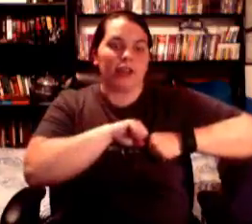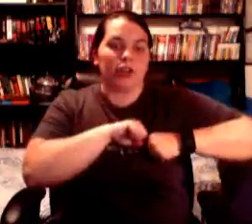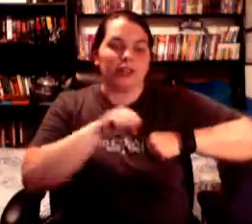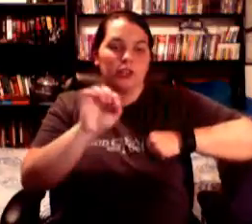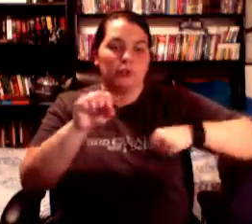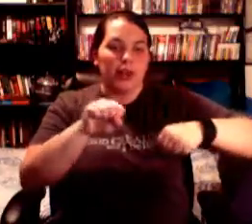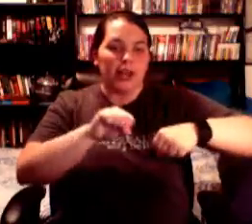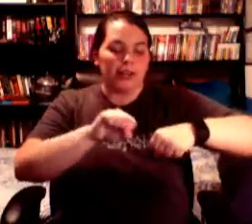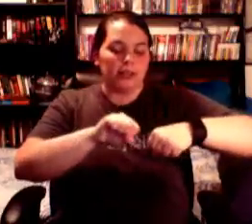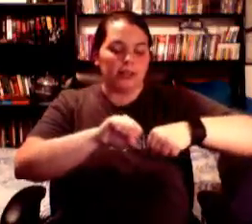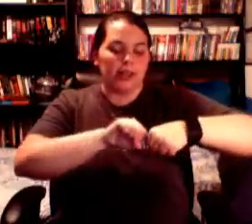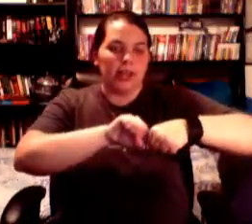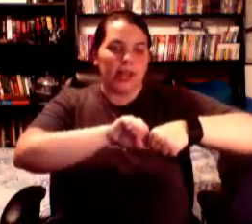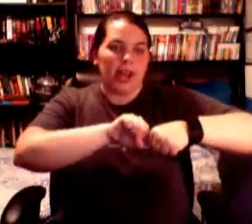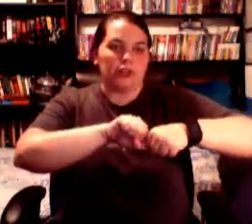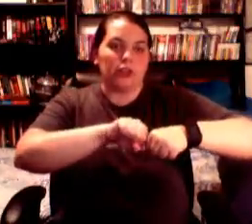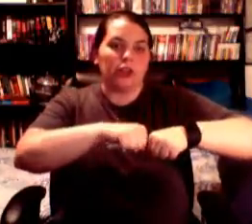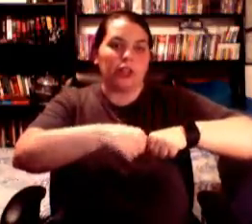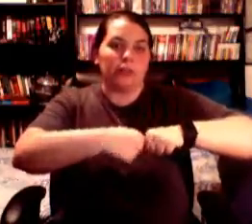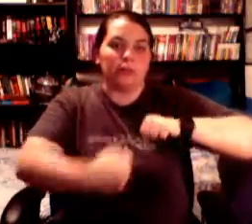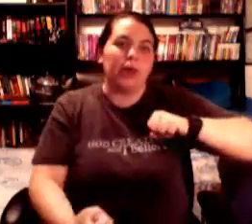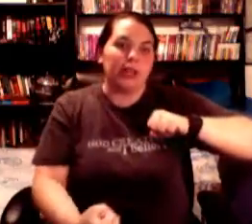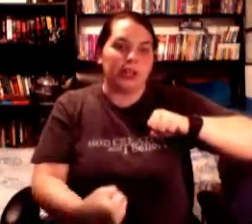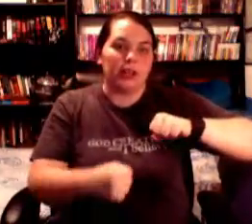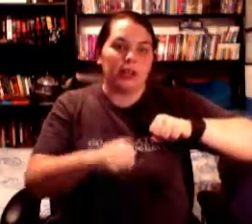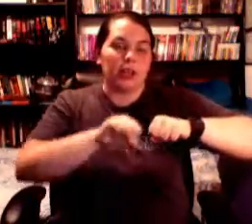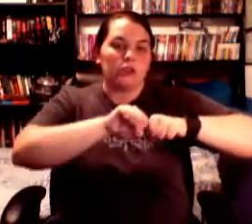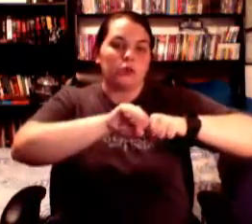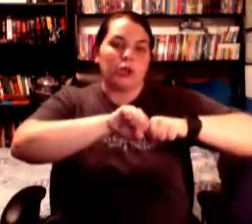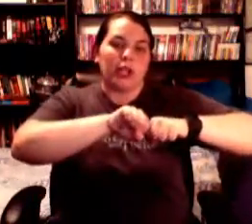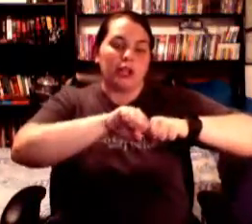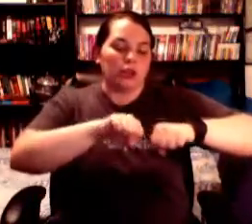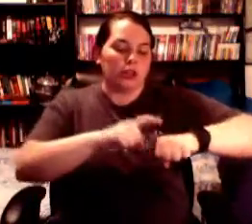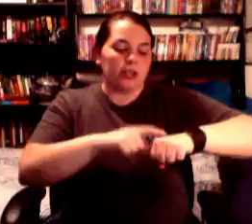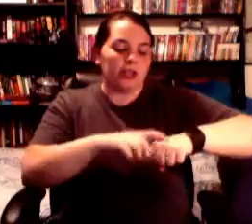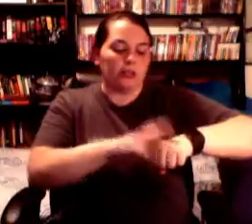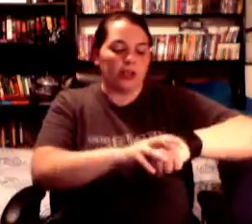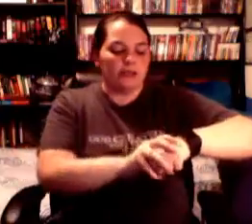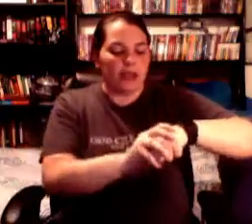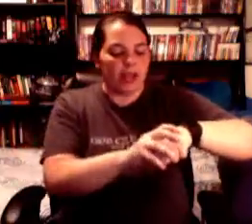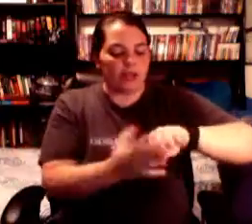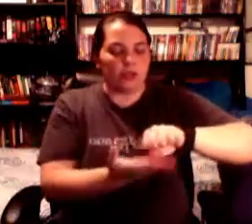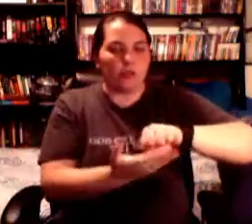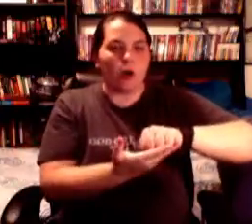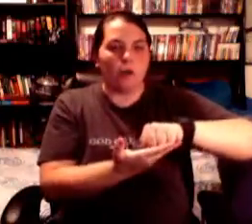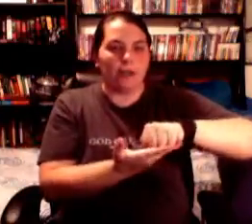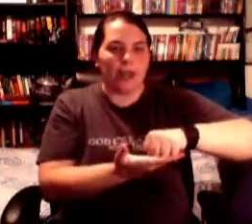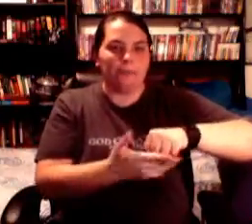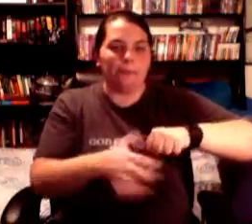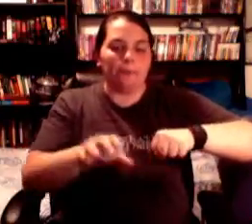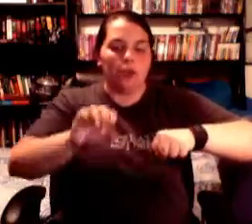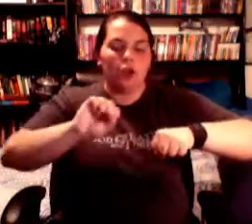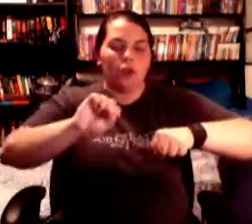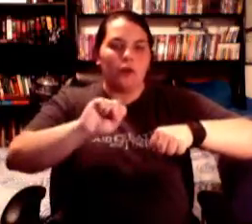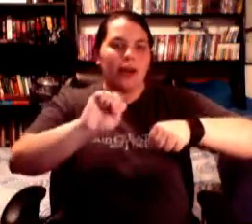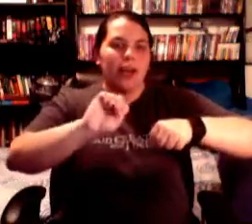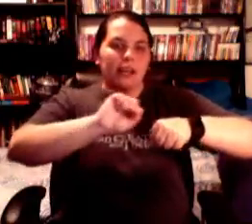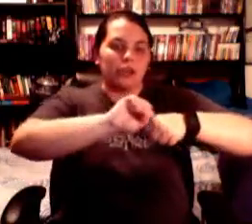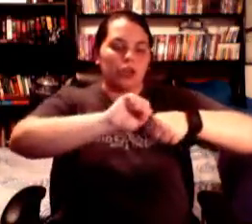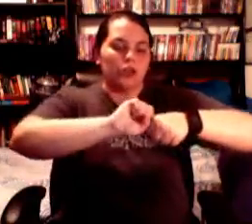you're going to take your right hand and you're literally going to break it. So you're going to take your left hand's palm down, your right hand, you're